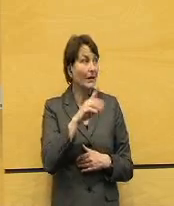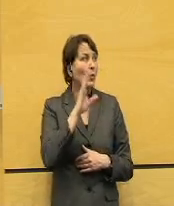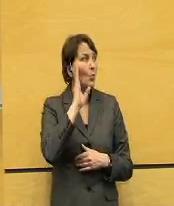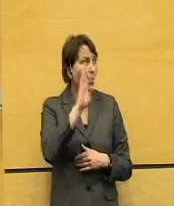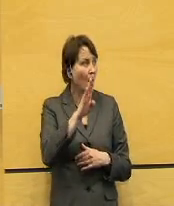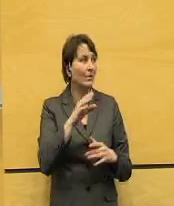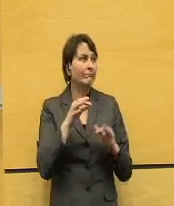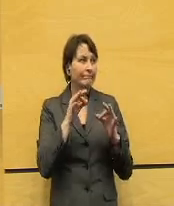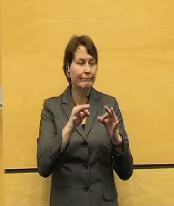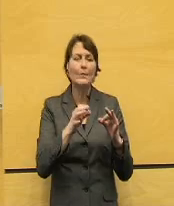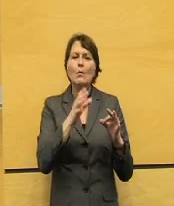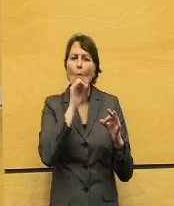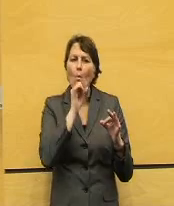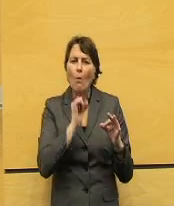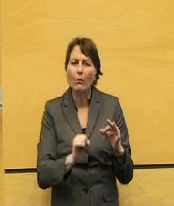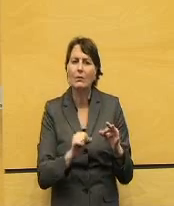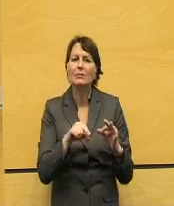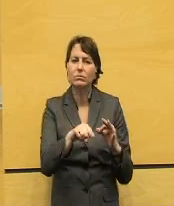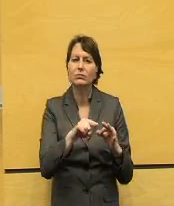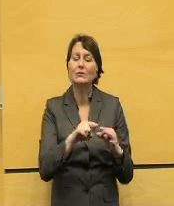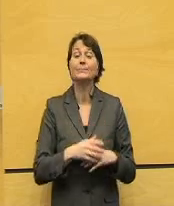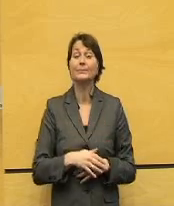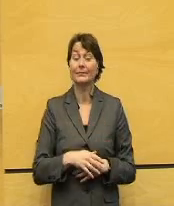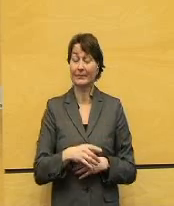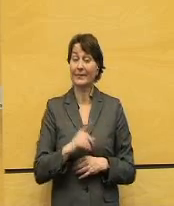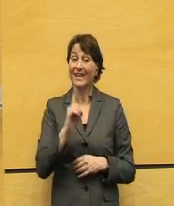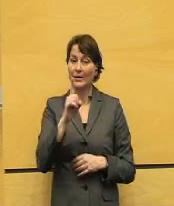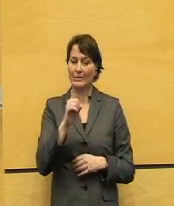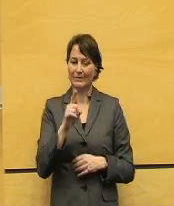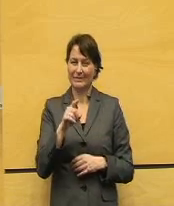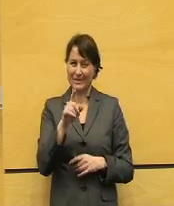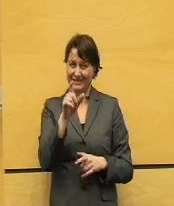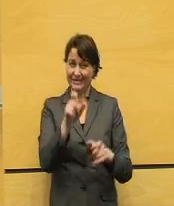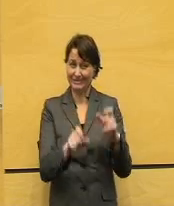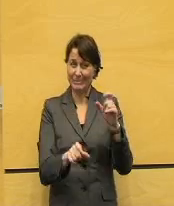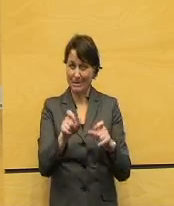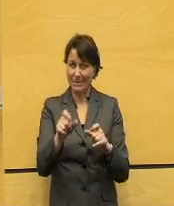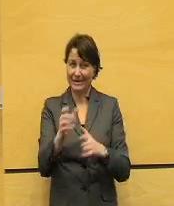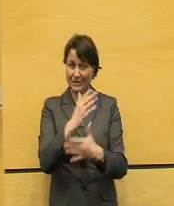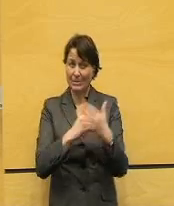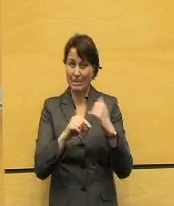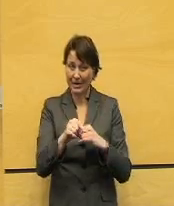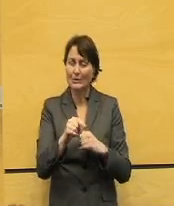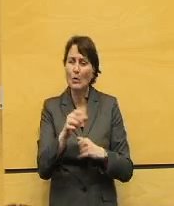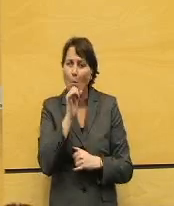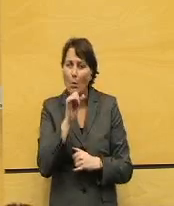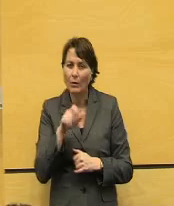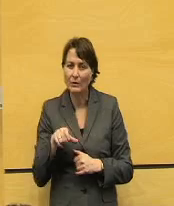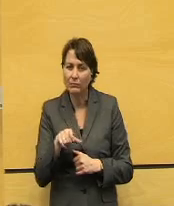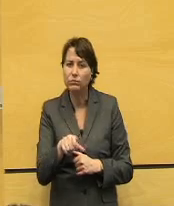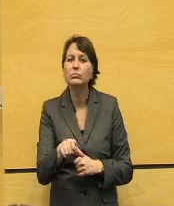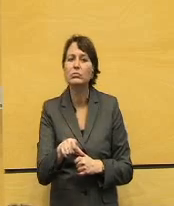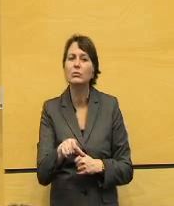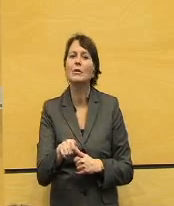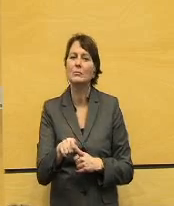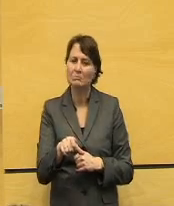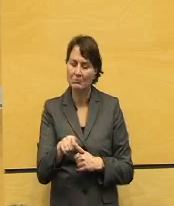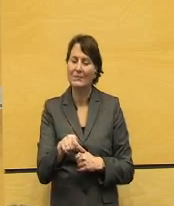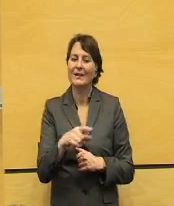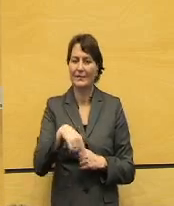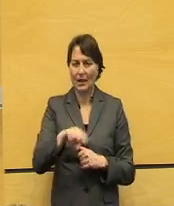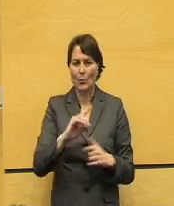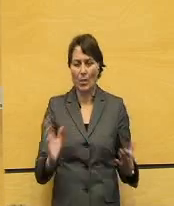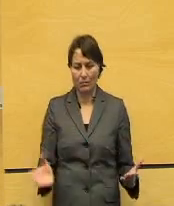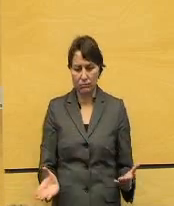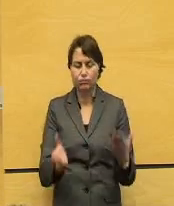disability. In addition, the elderly with disability receive both allowance for persons with